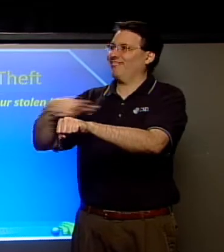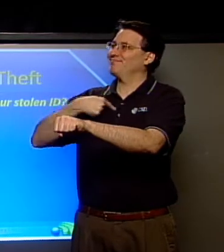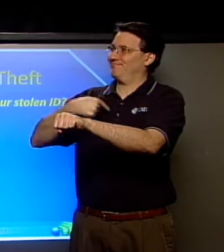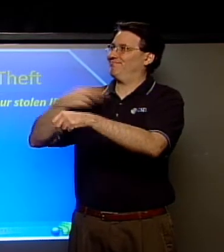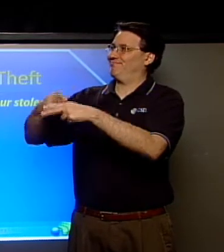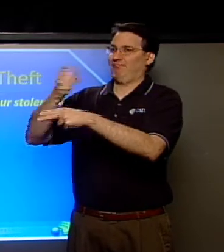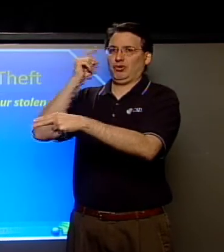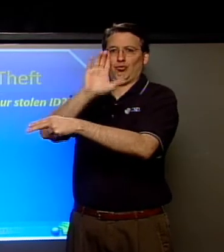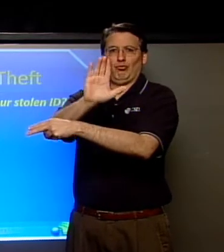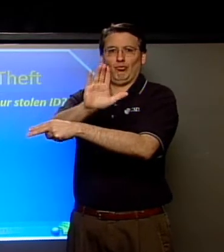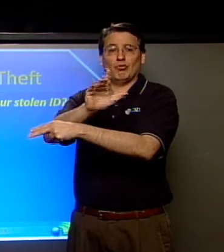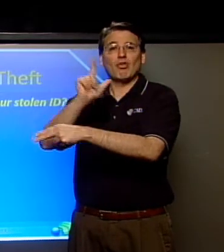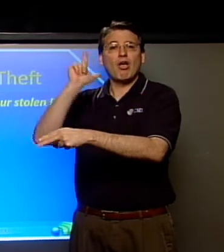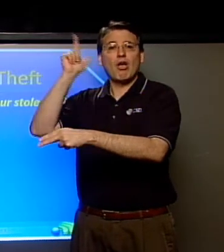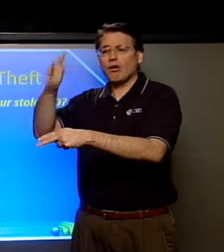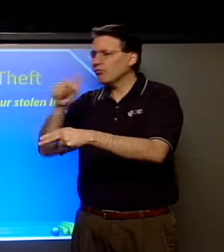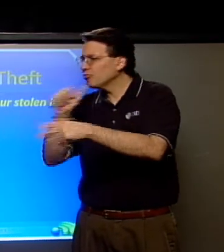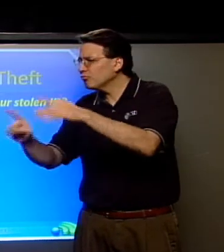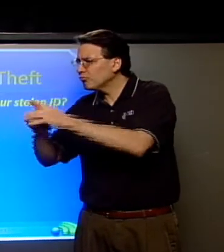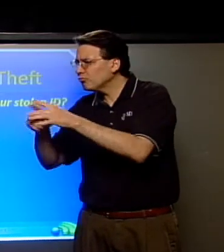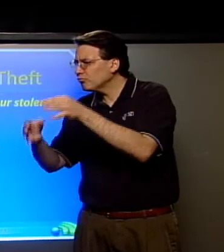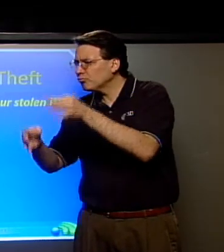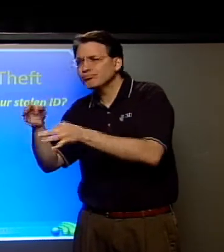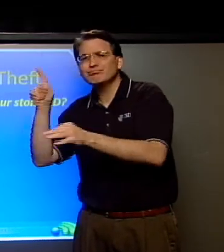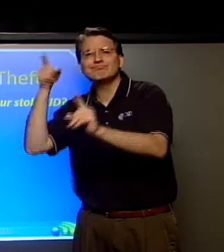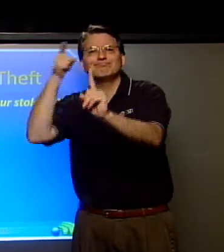name, or